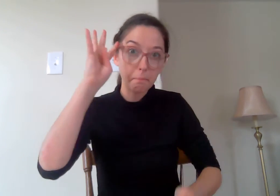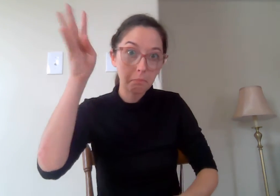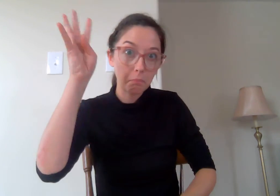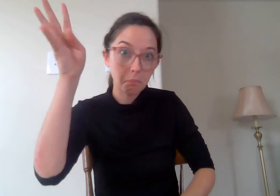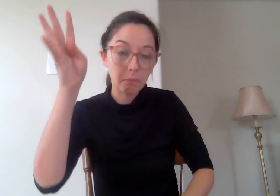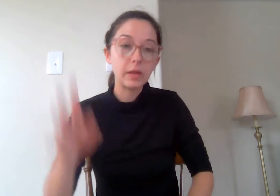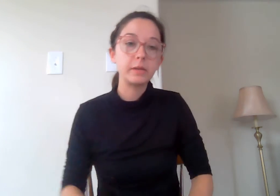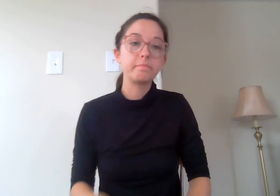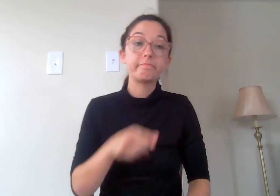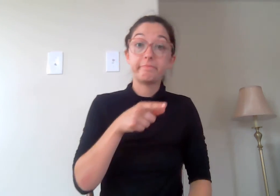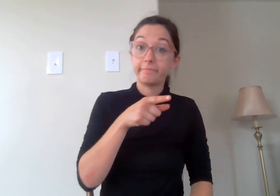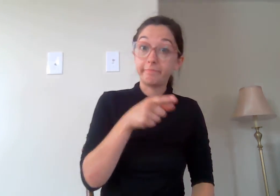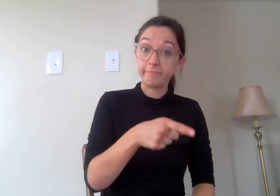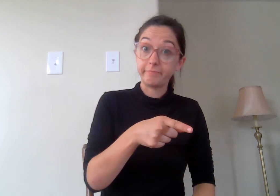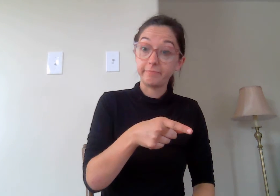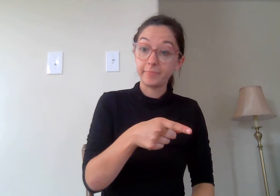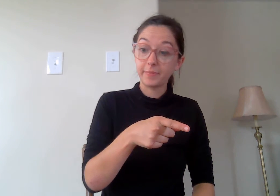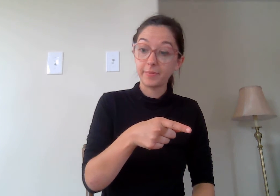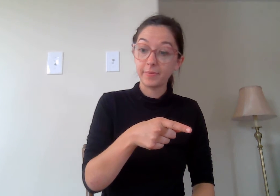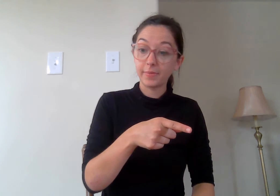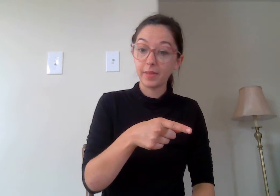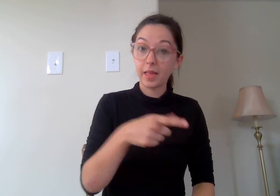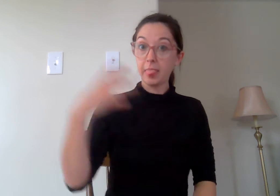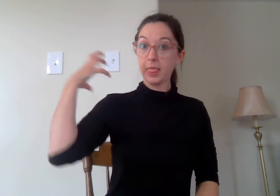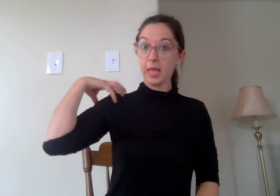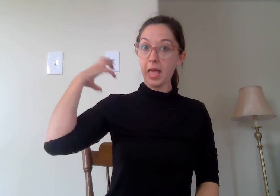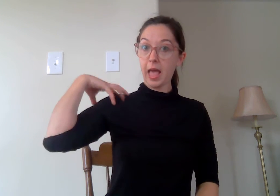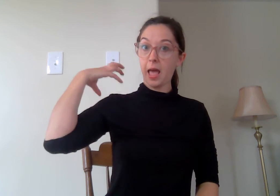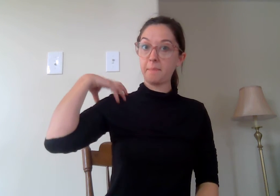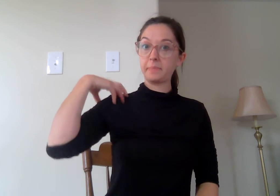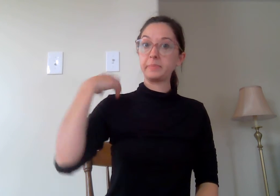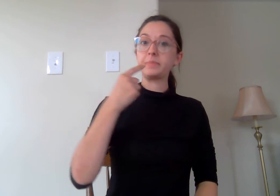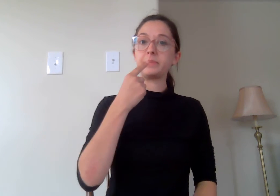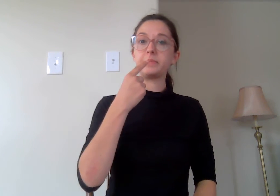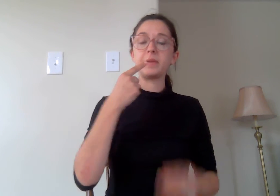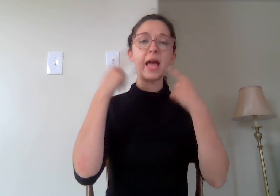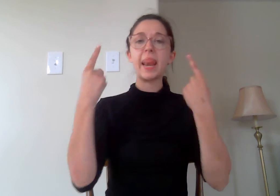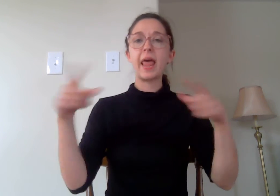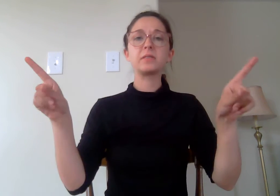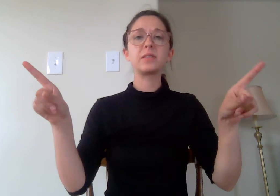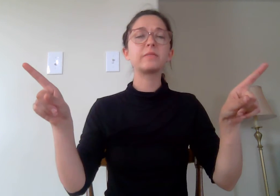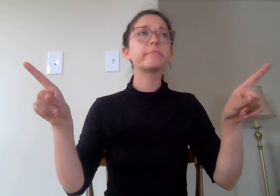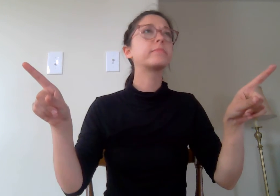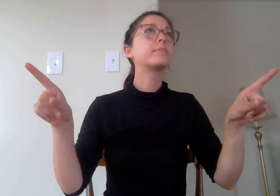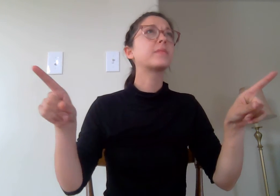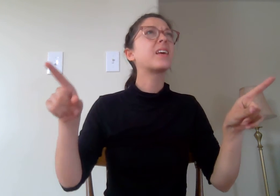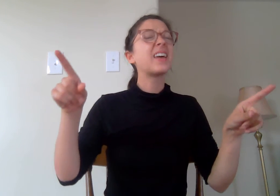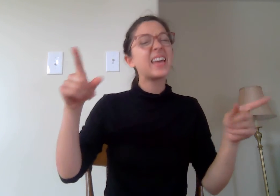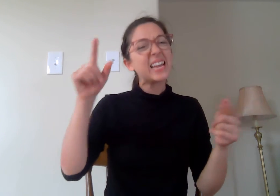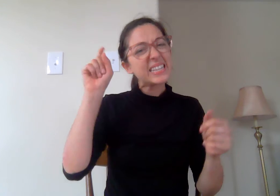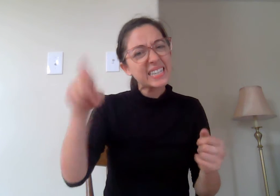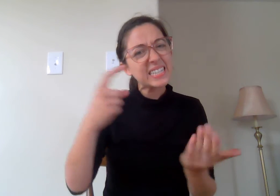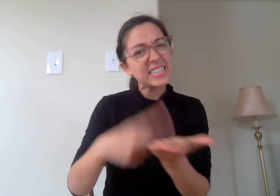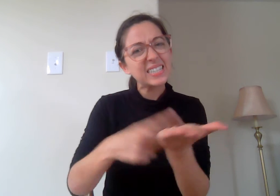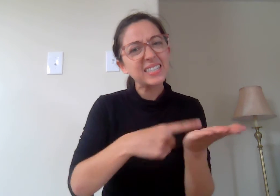what? Let's retrain on what is worth setting off the all hands on deck because everybody here is